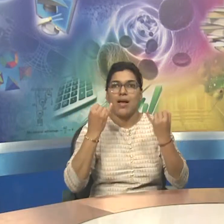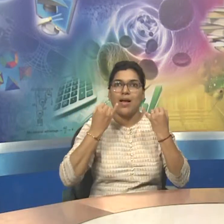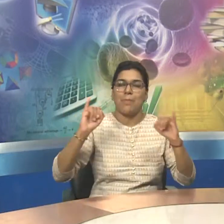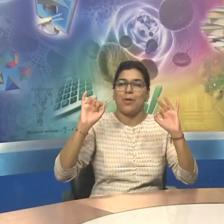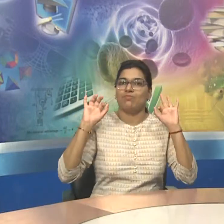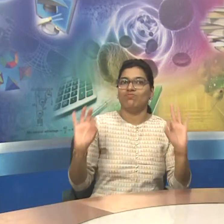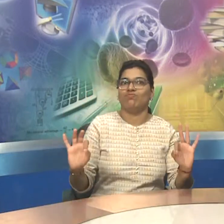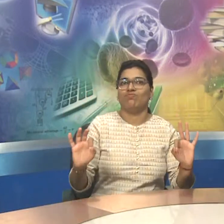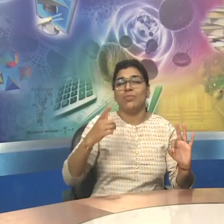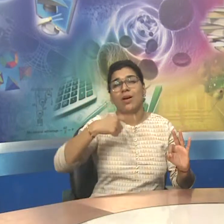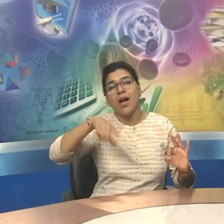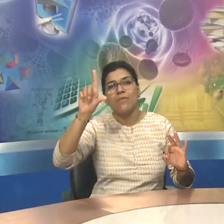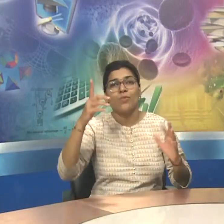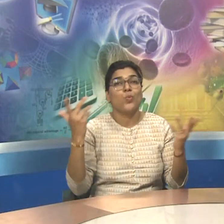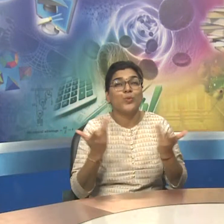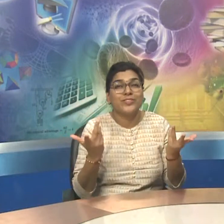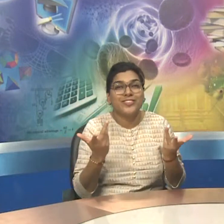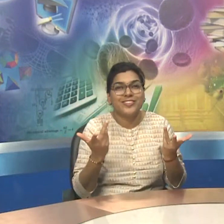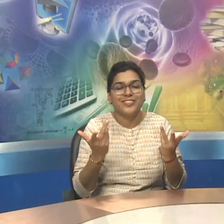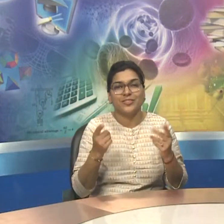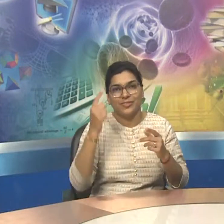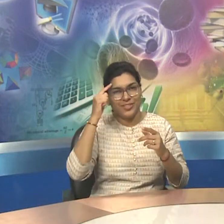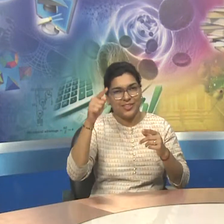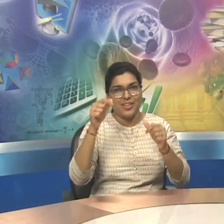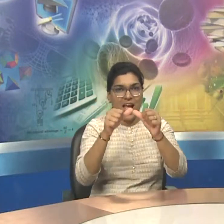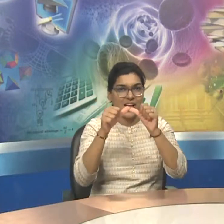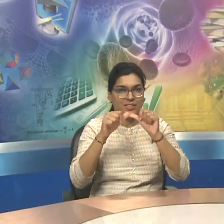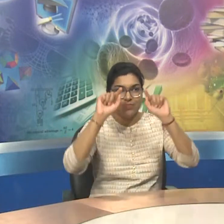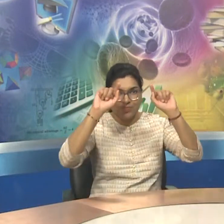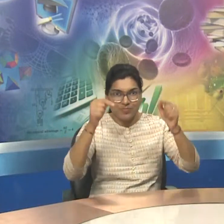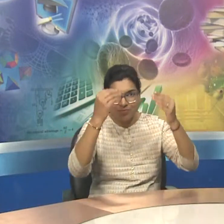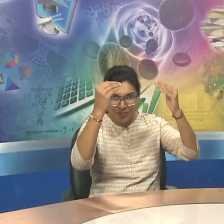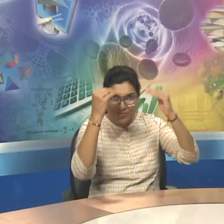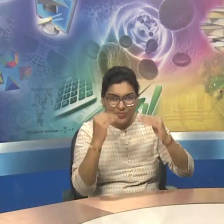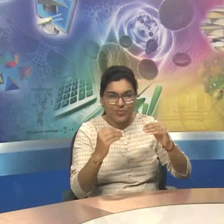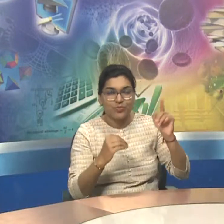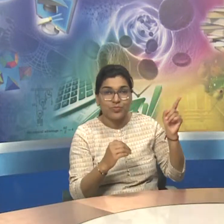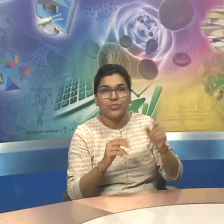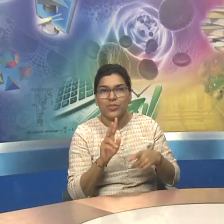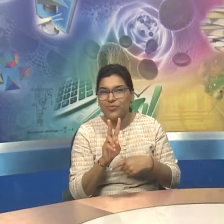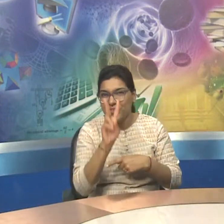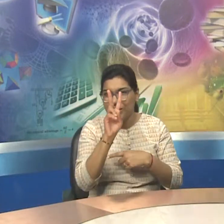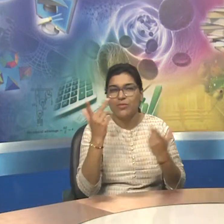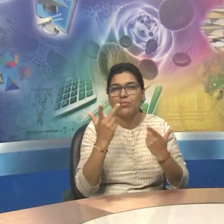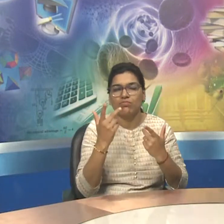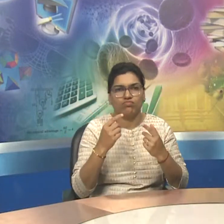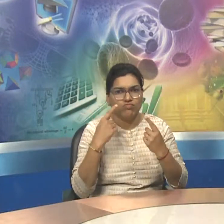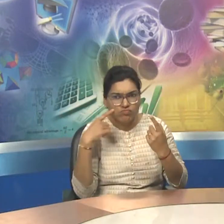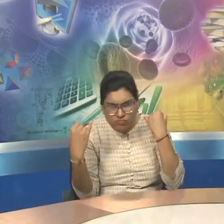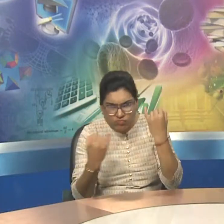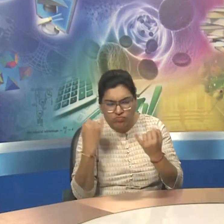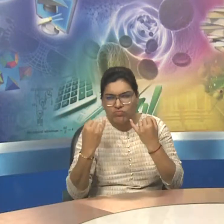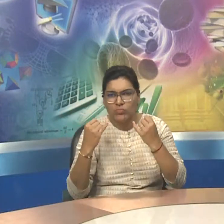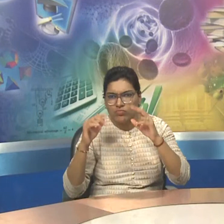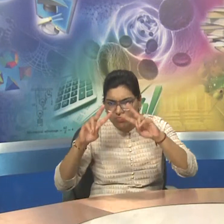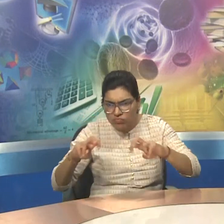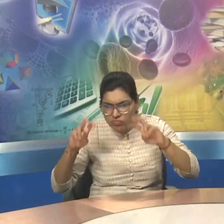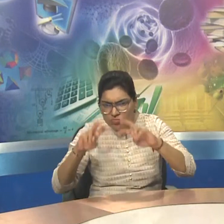eternal dash is the price of liberty, vigilance or